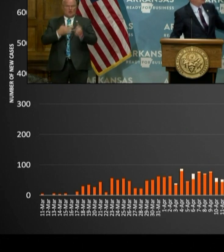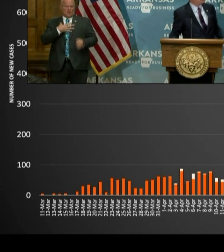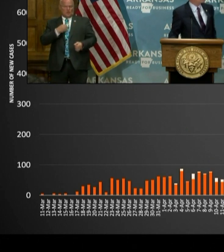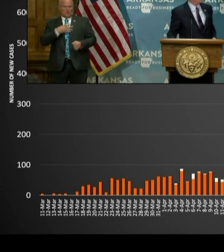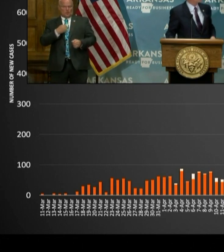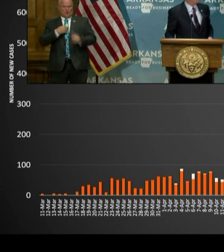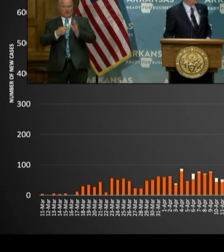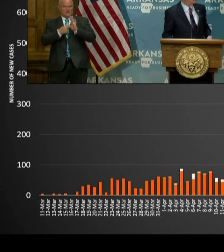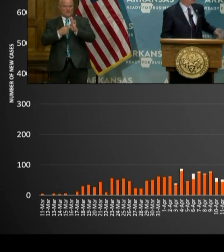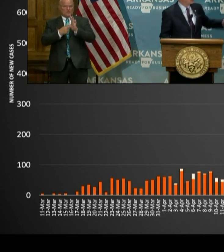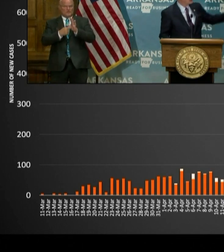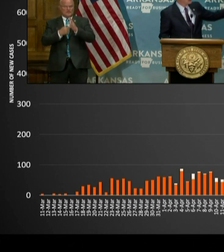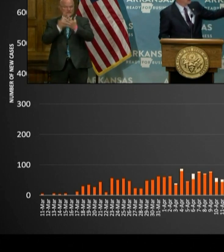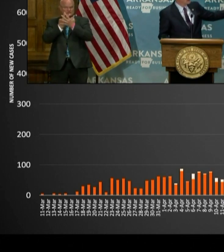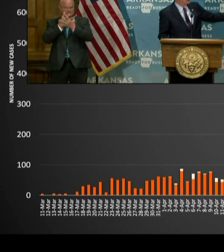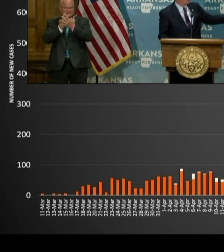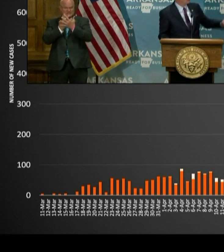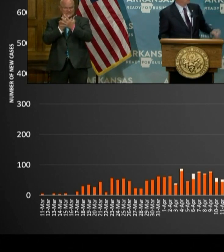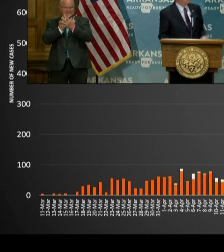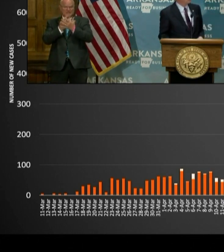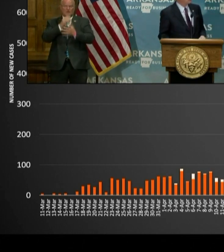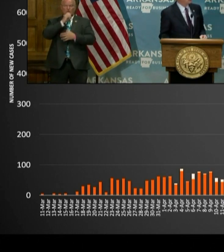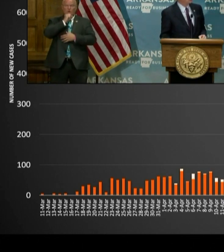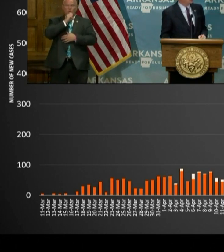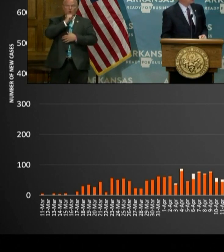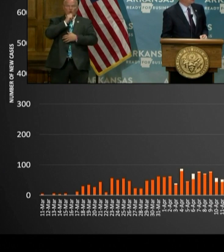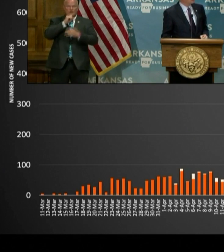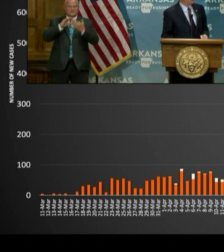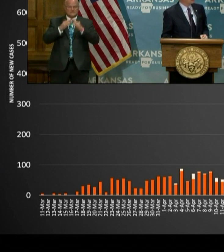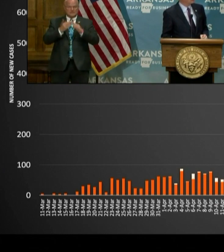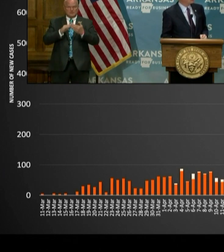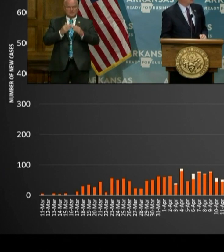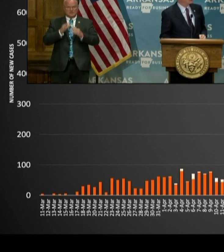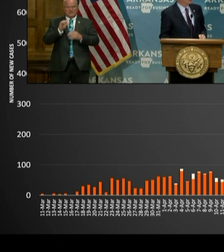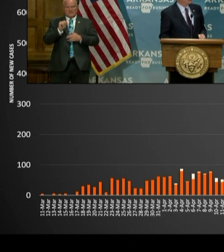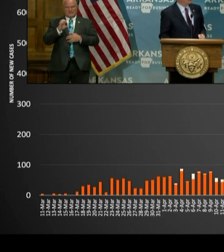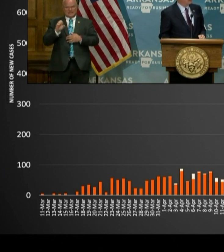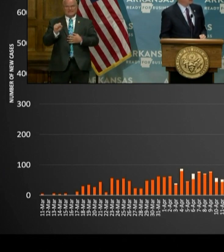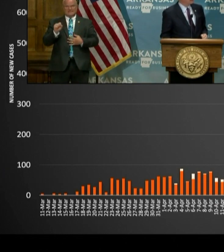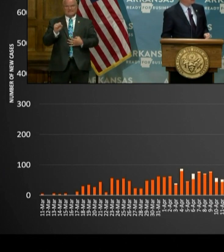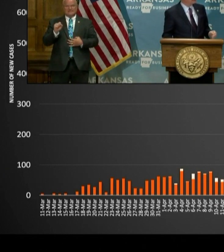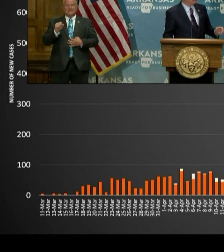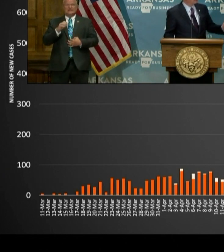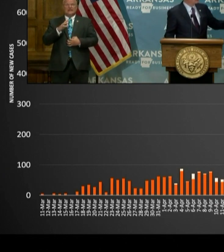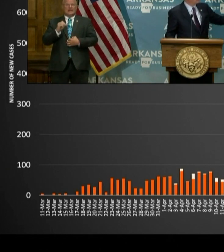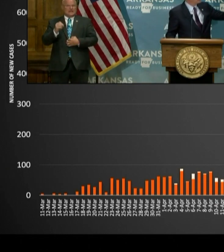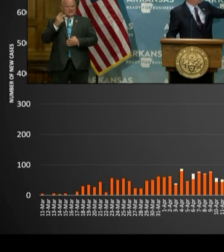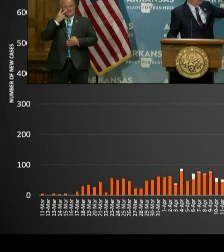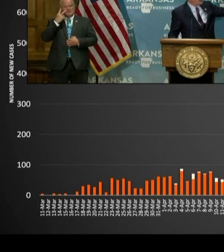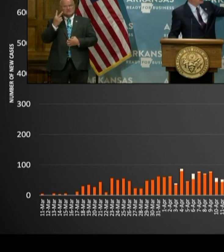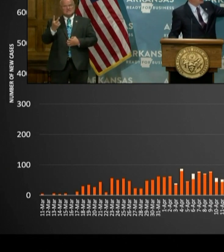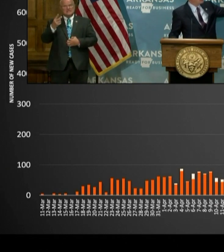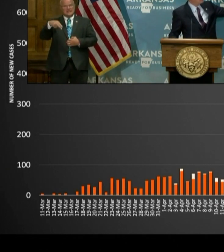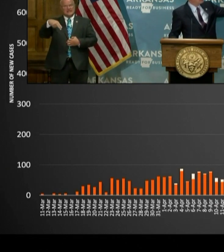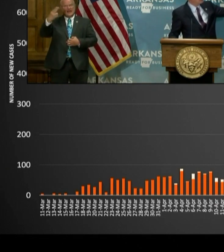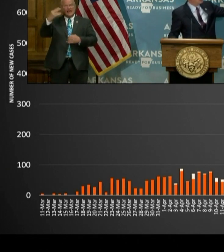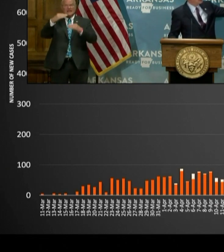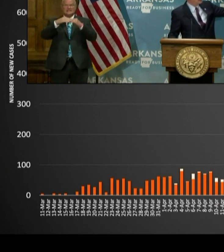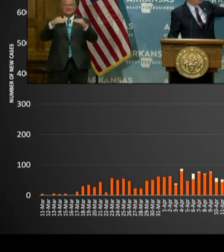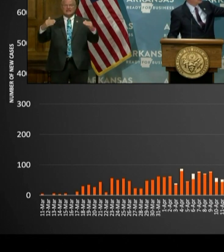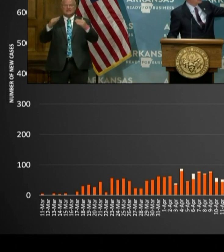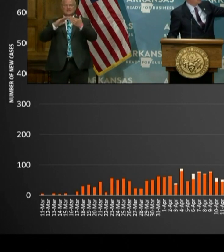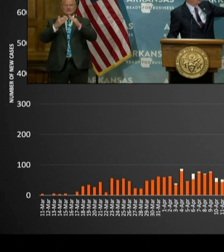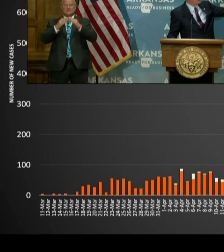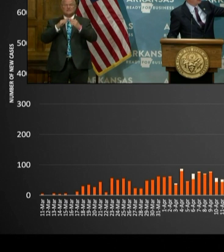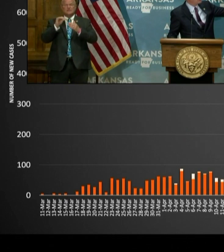white representing the correctional and the orange representing the community cases. And you can see the highest level of